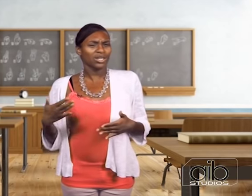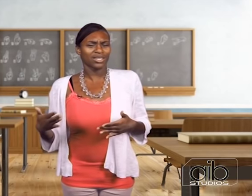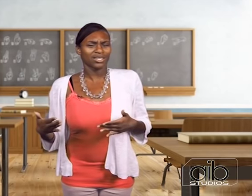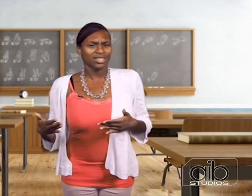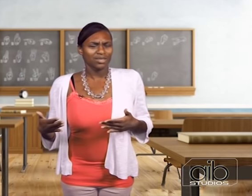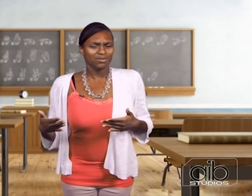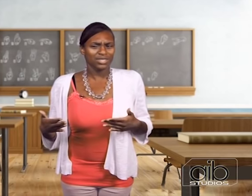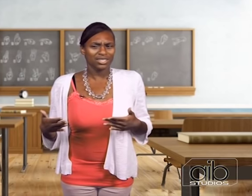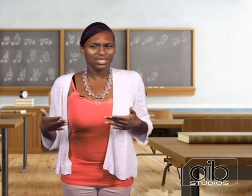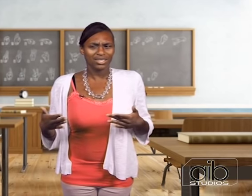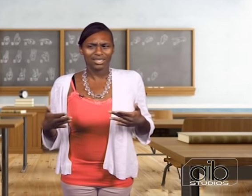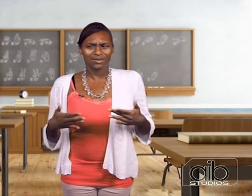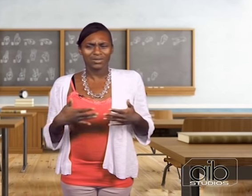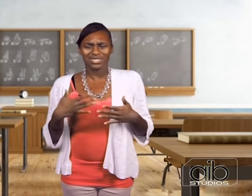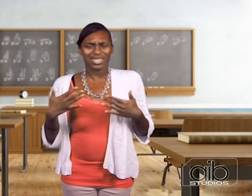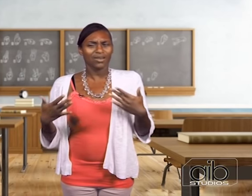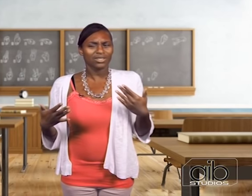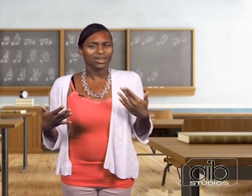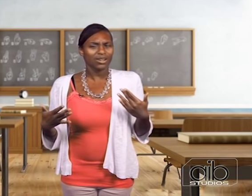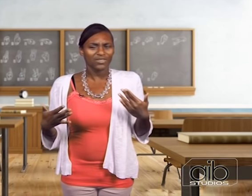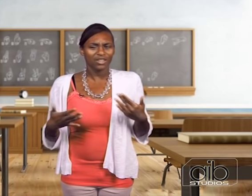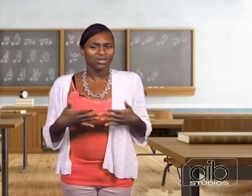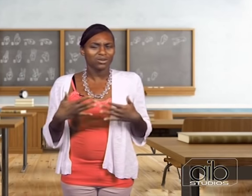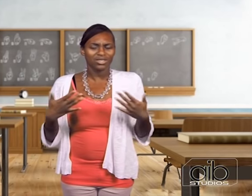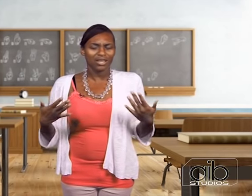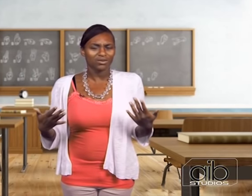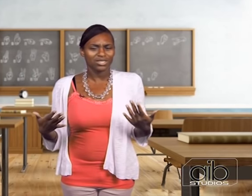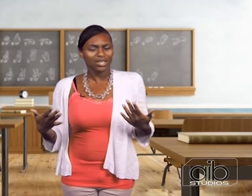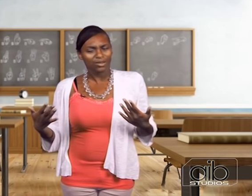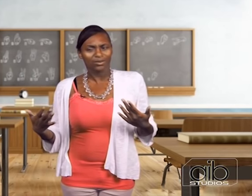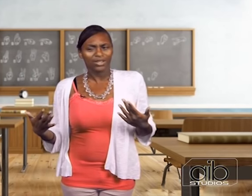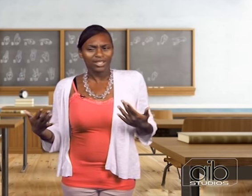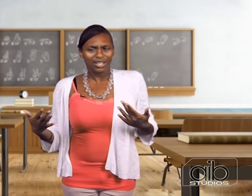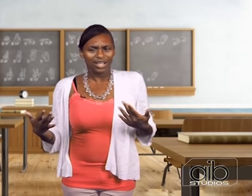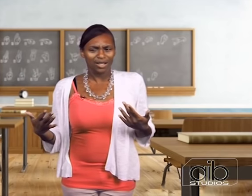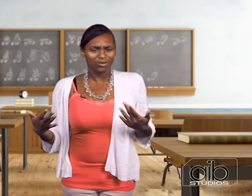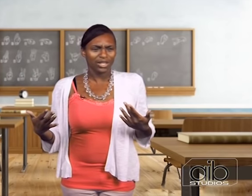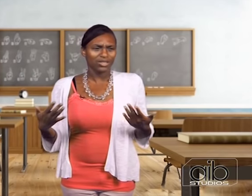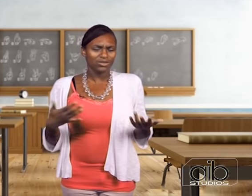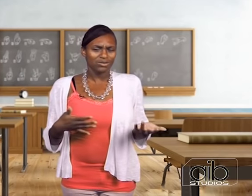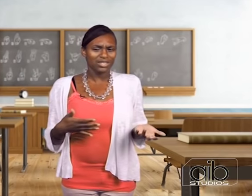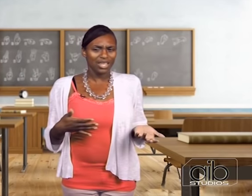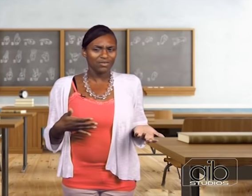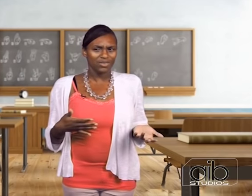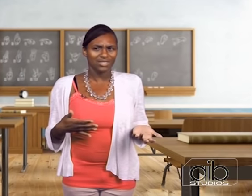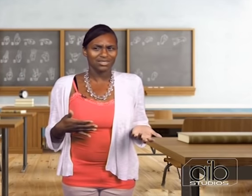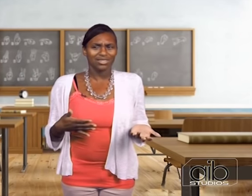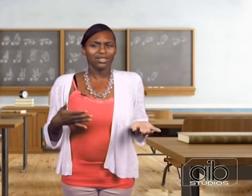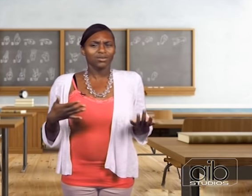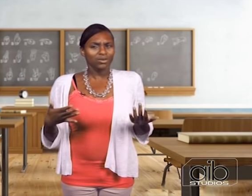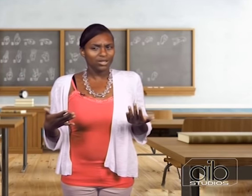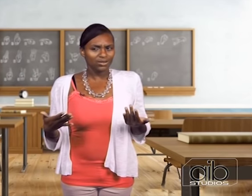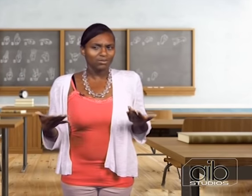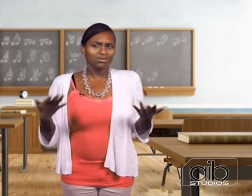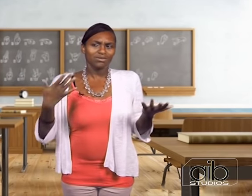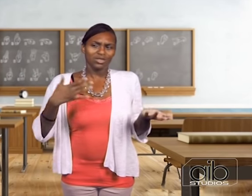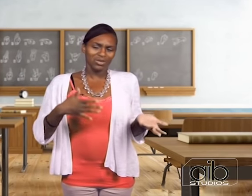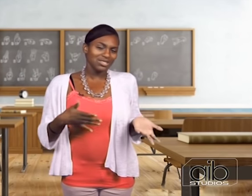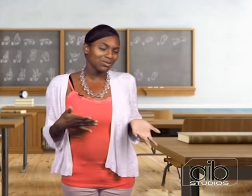coda be sounded off everywhere that we go when I go to my deaf events. Well, the reason why